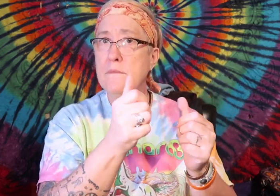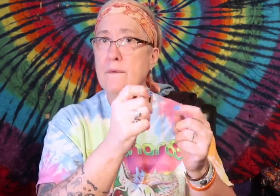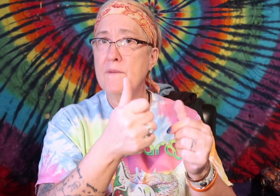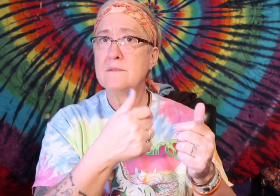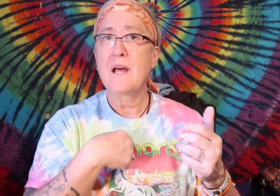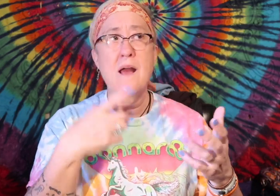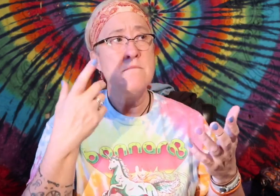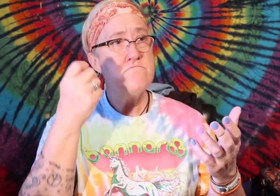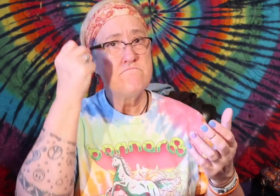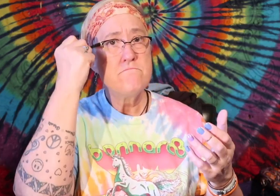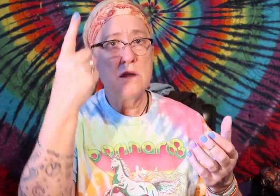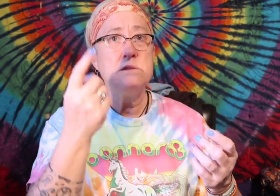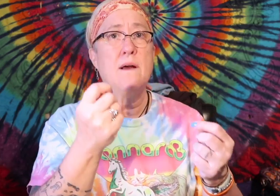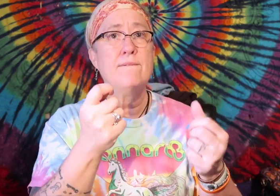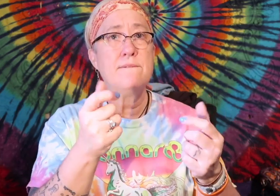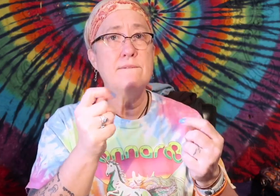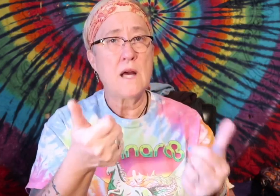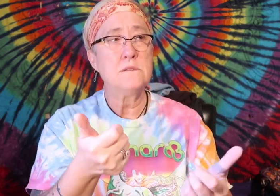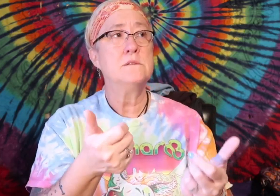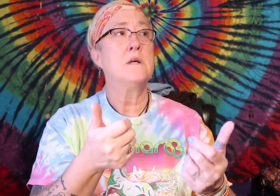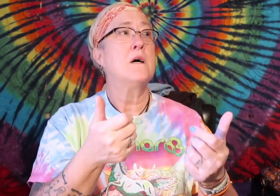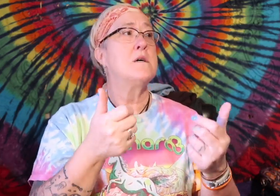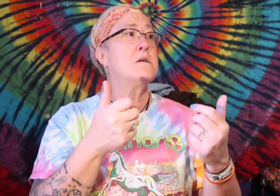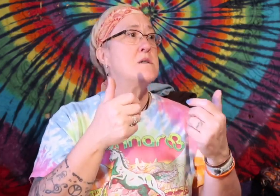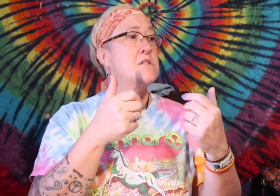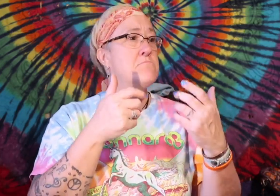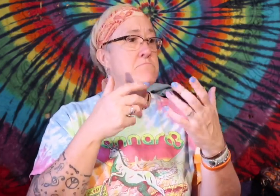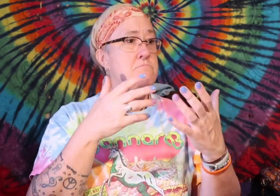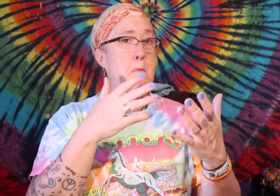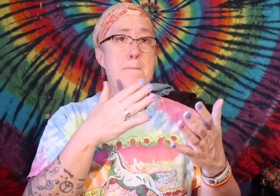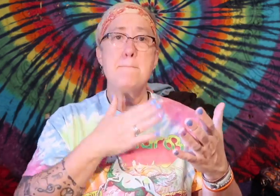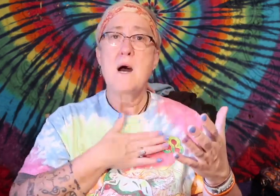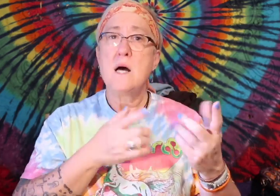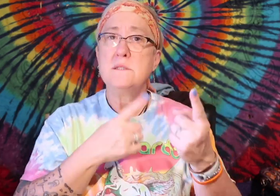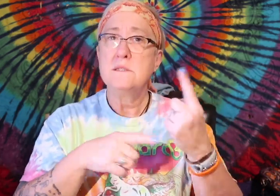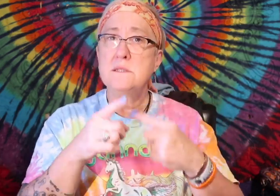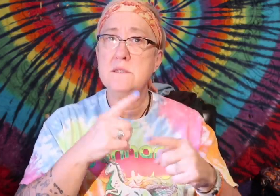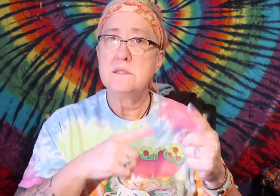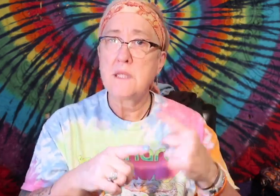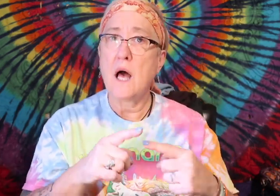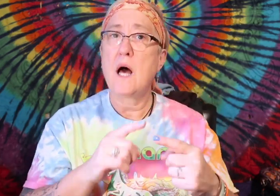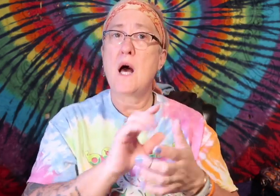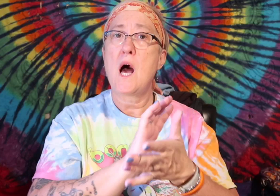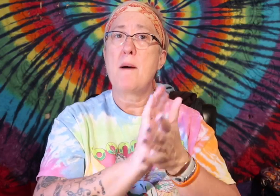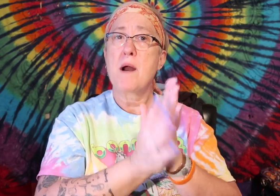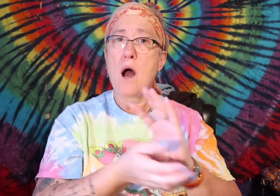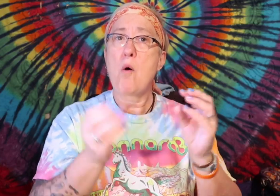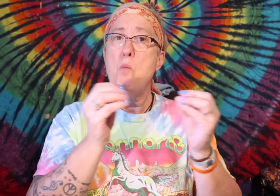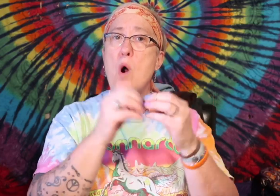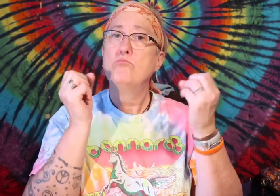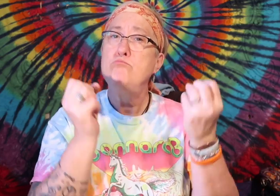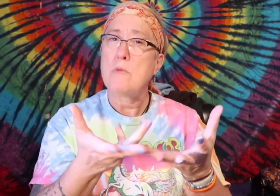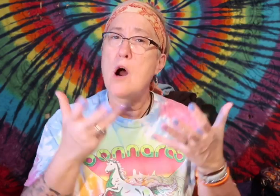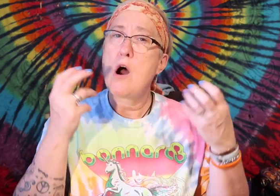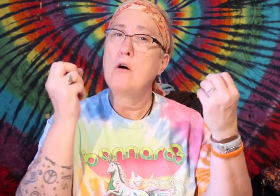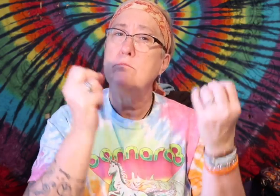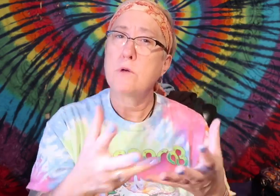And I caught on. I really got it. I developed really fast. And my signs became